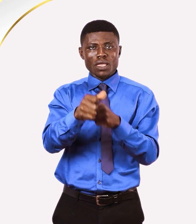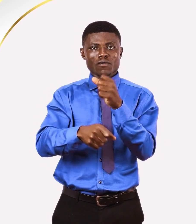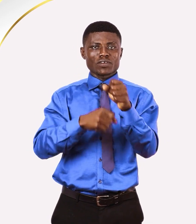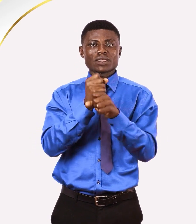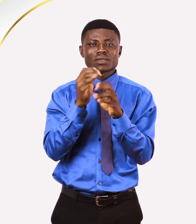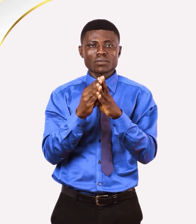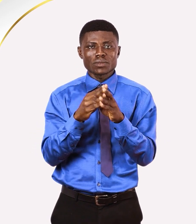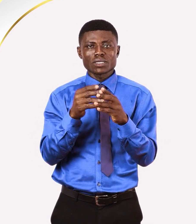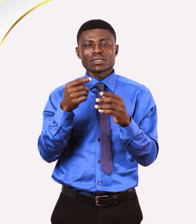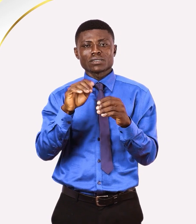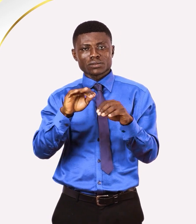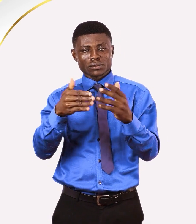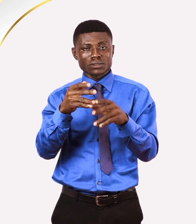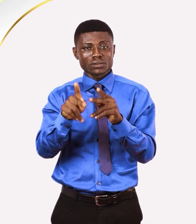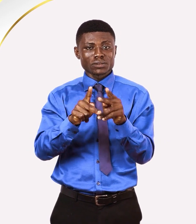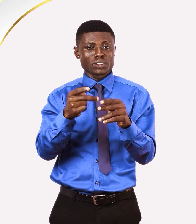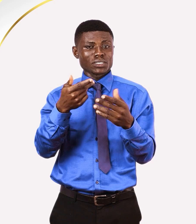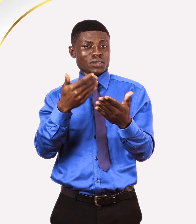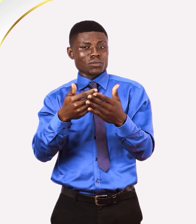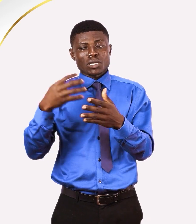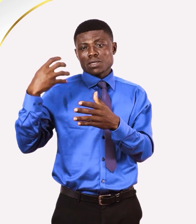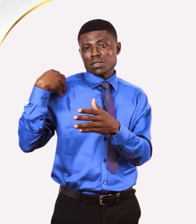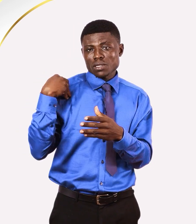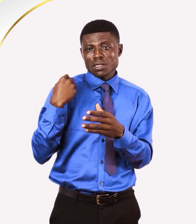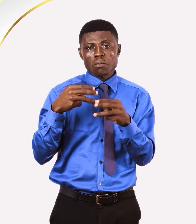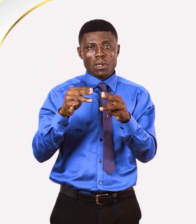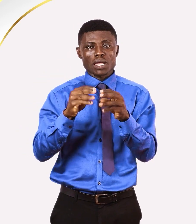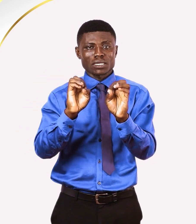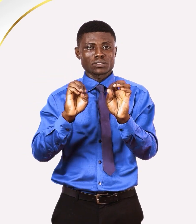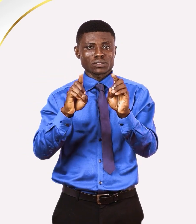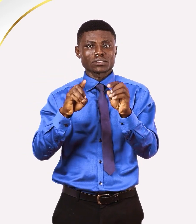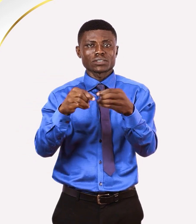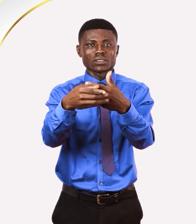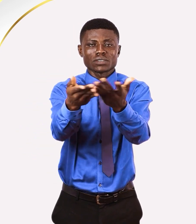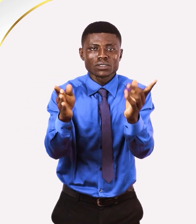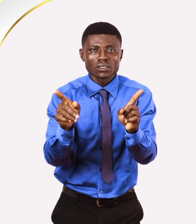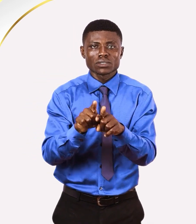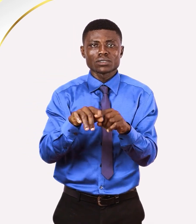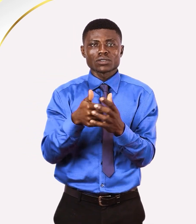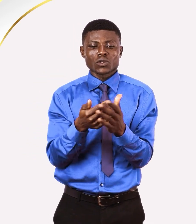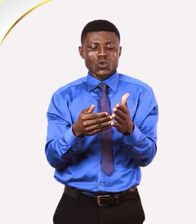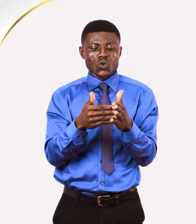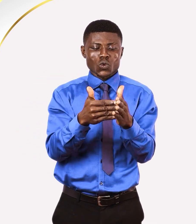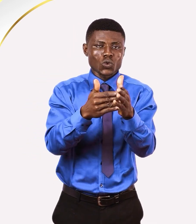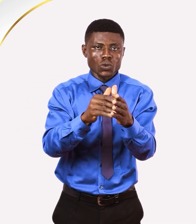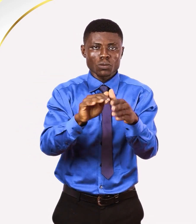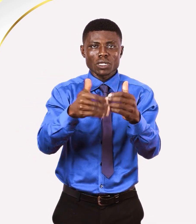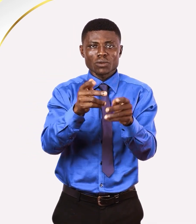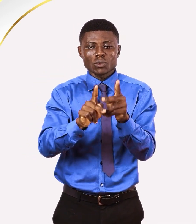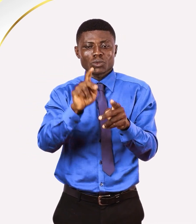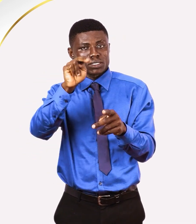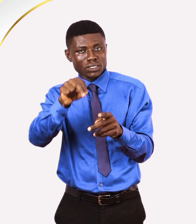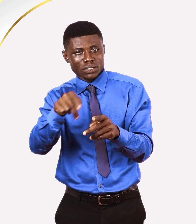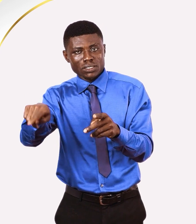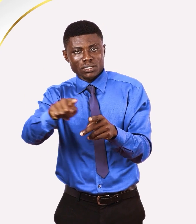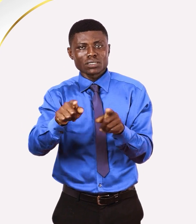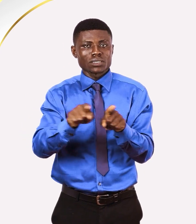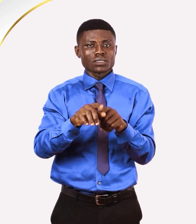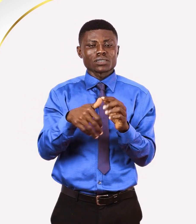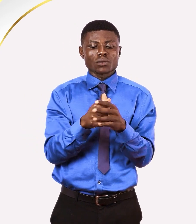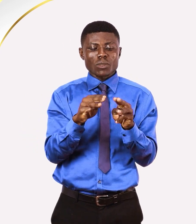of issuers, providing capital markets education, issuance of guidelines to issuers